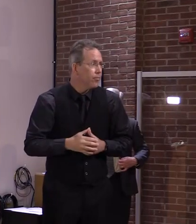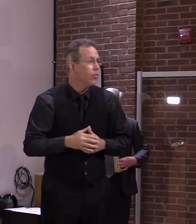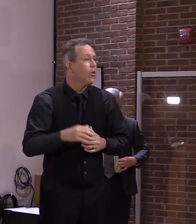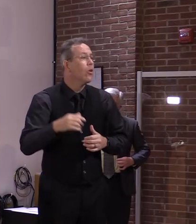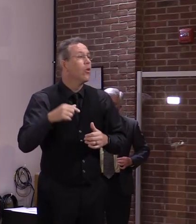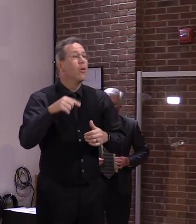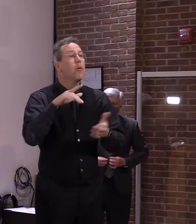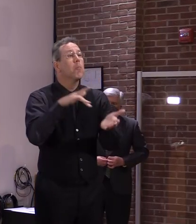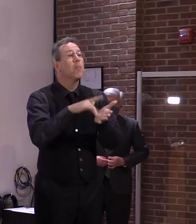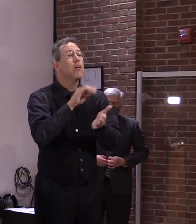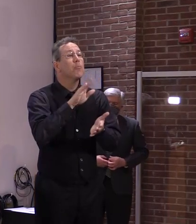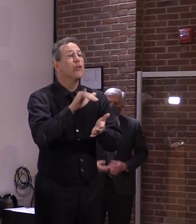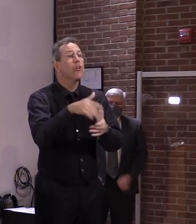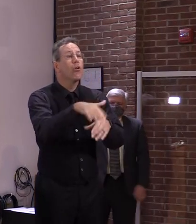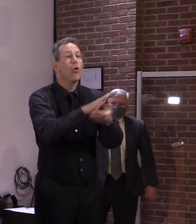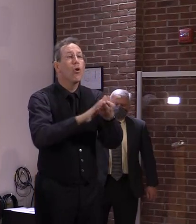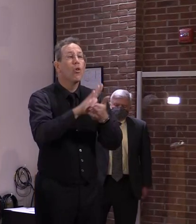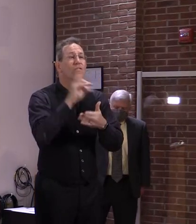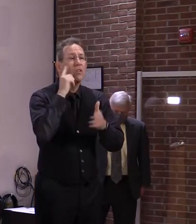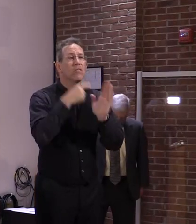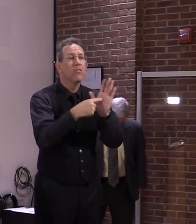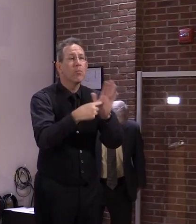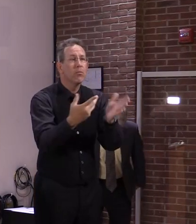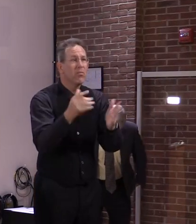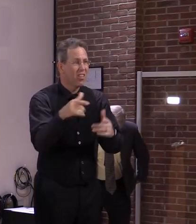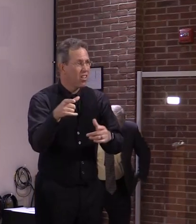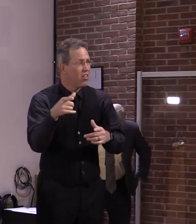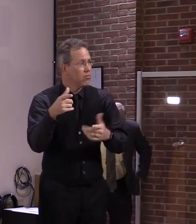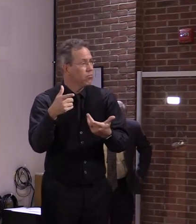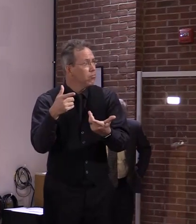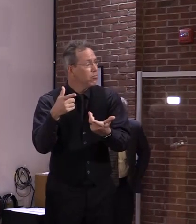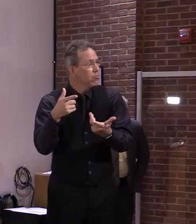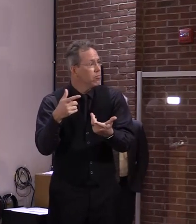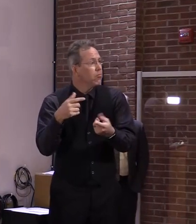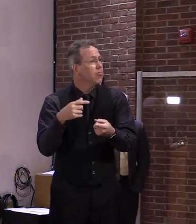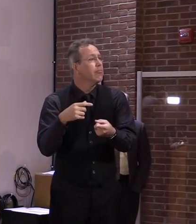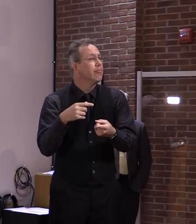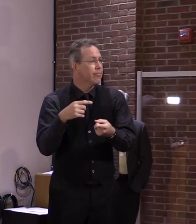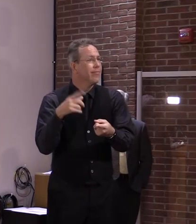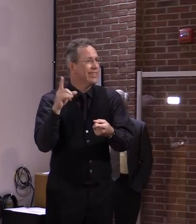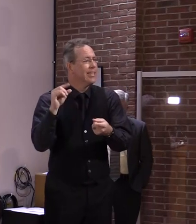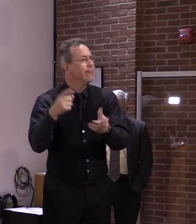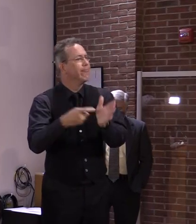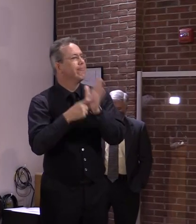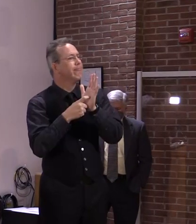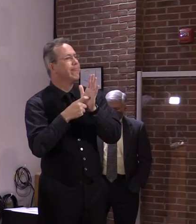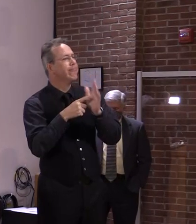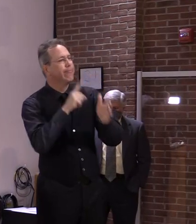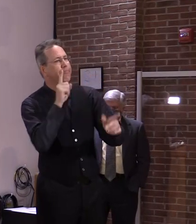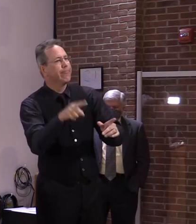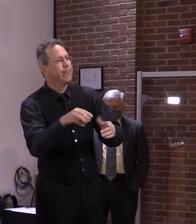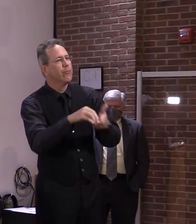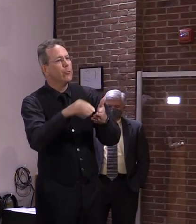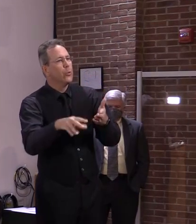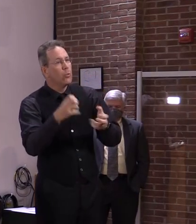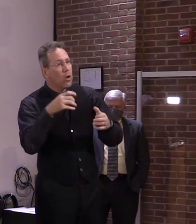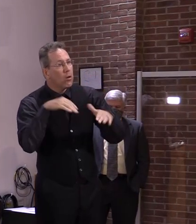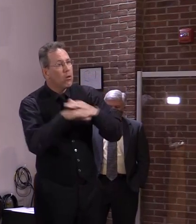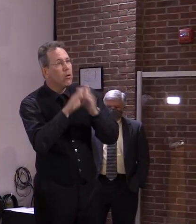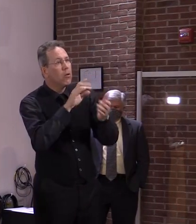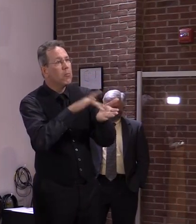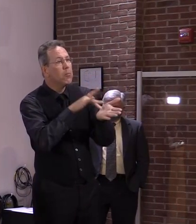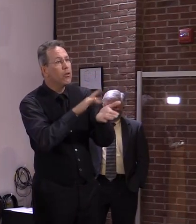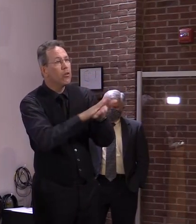that scenario that I think you're envisioning as we speak here. So